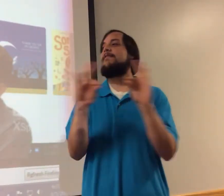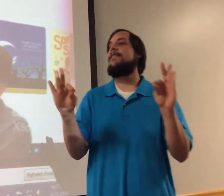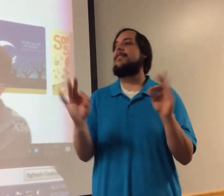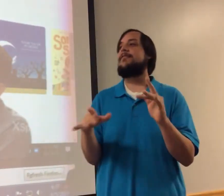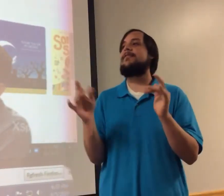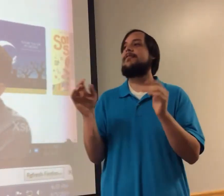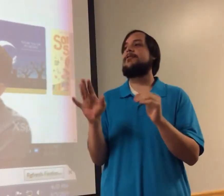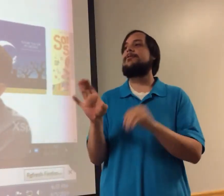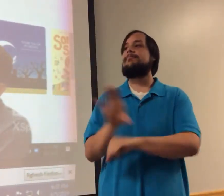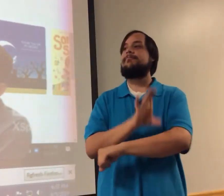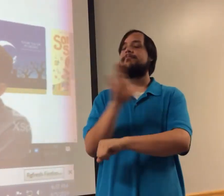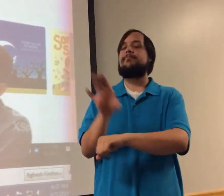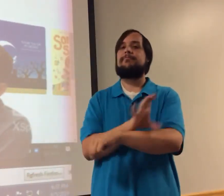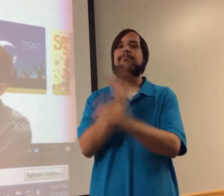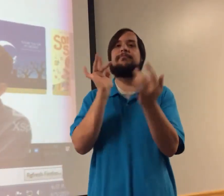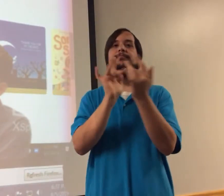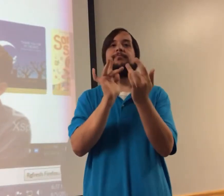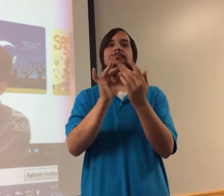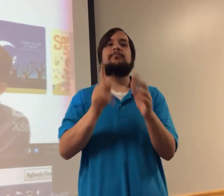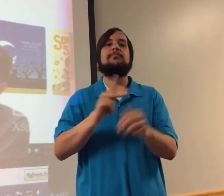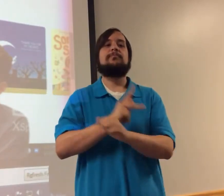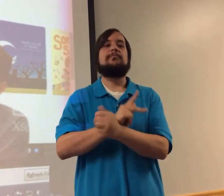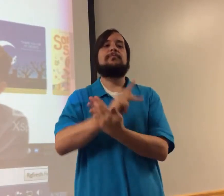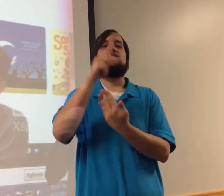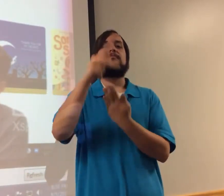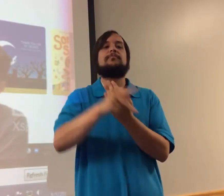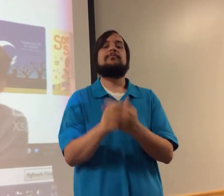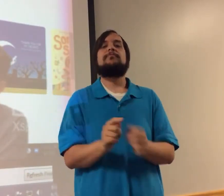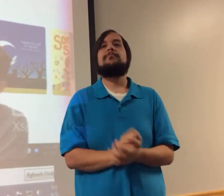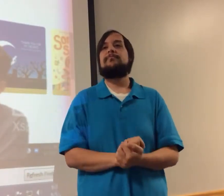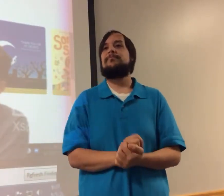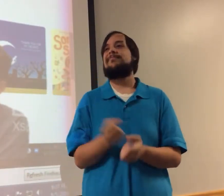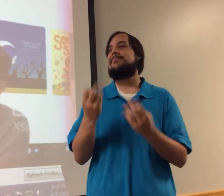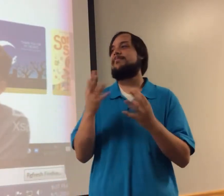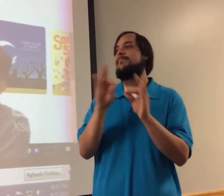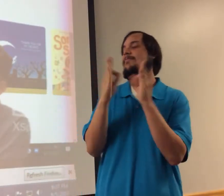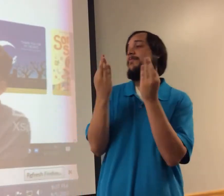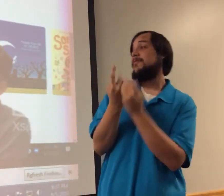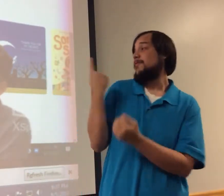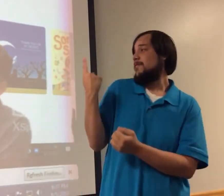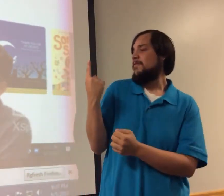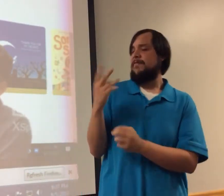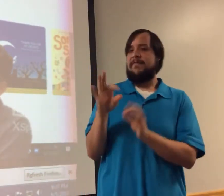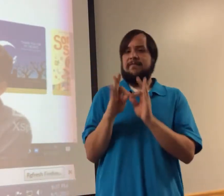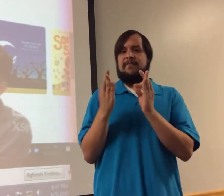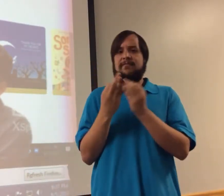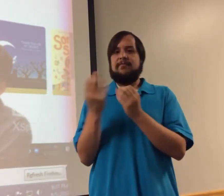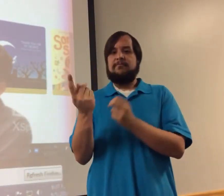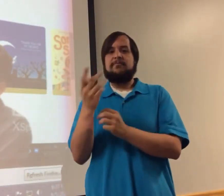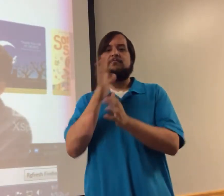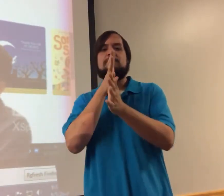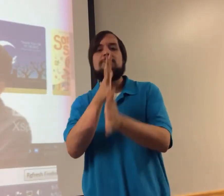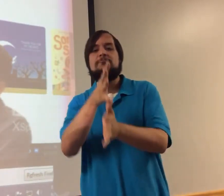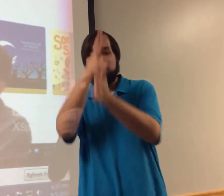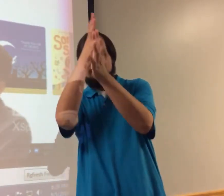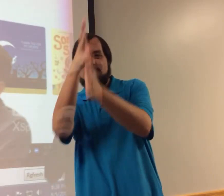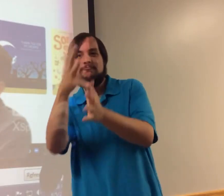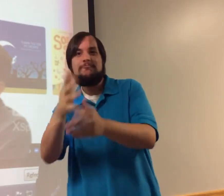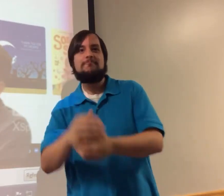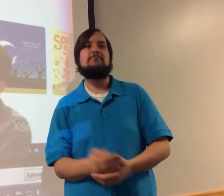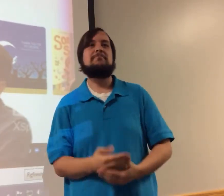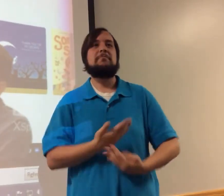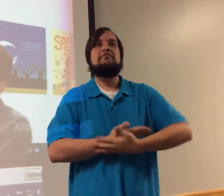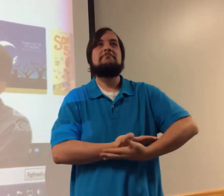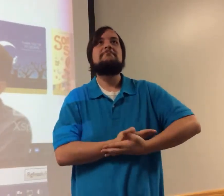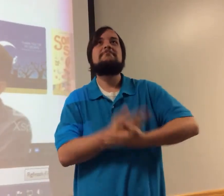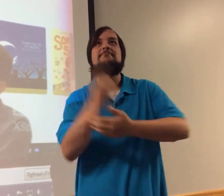any family, and we give together a broad term of families. We had one family that even brought in grandma and grandpa, and brought a babysitter